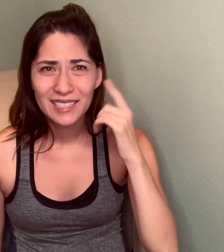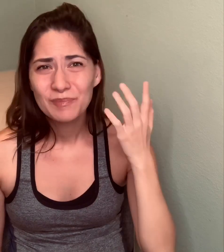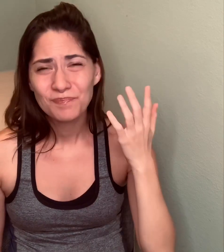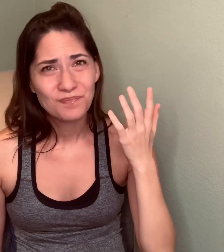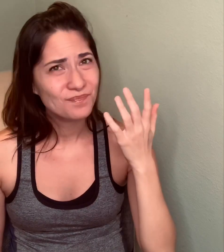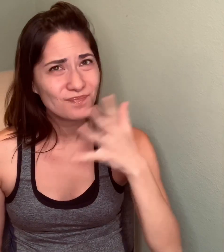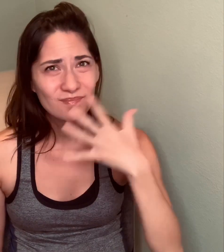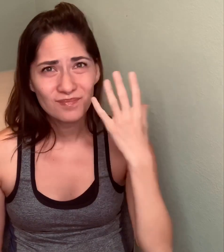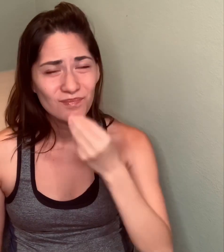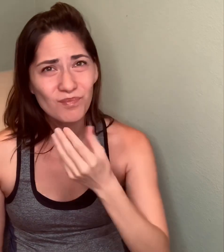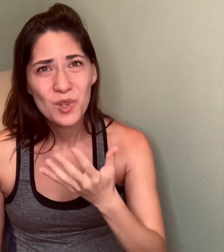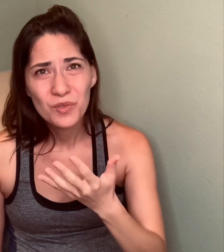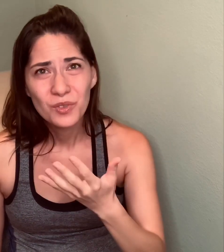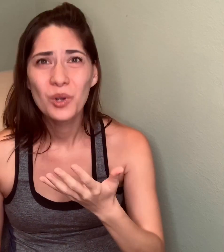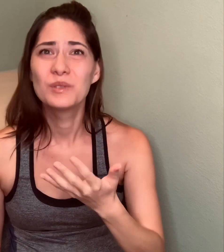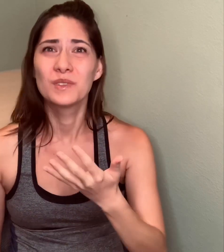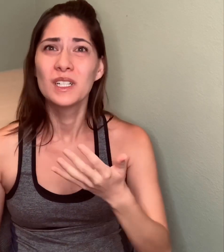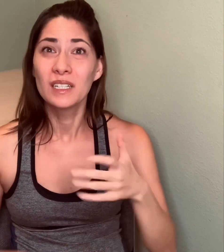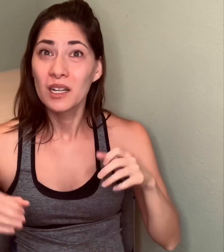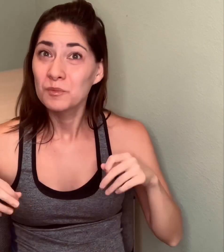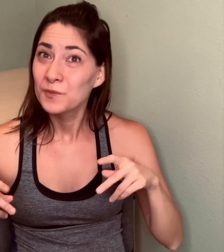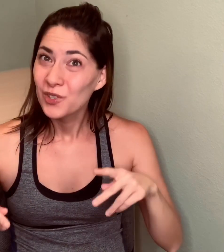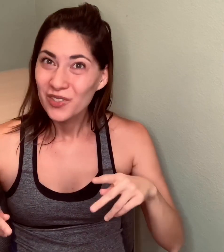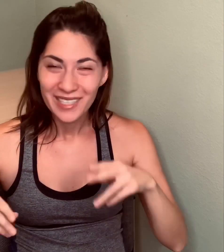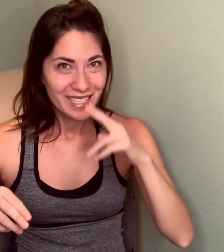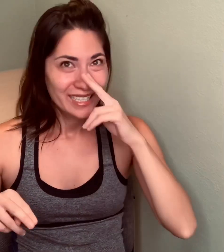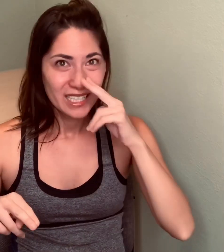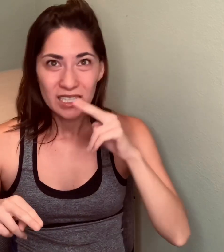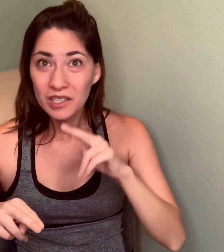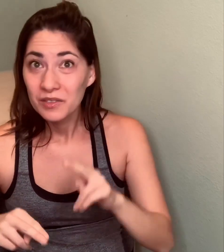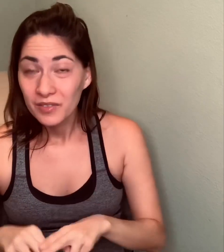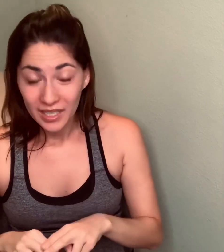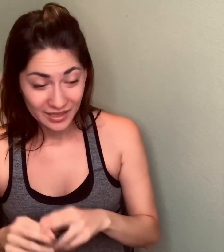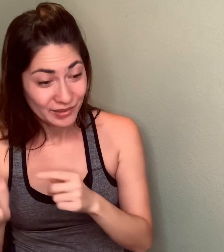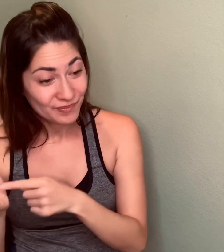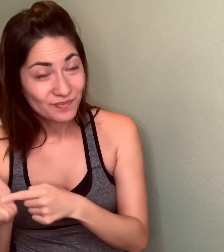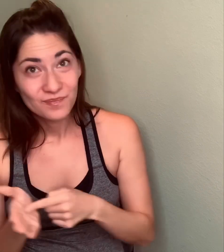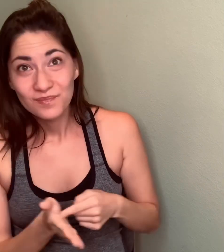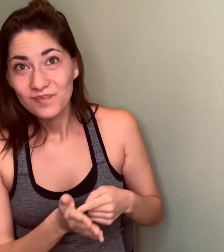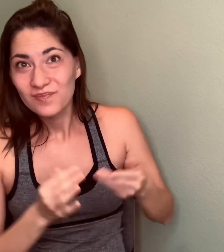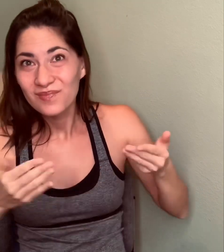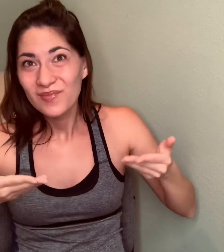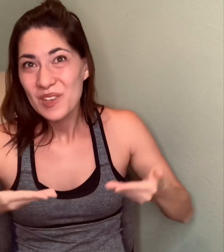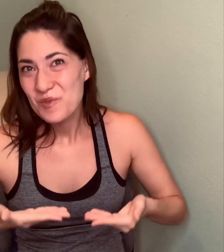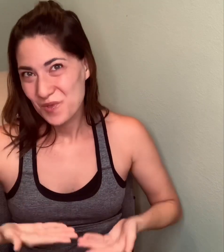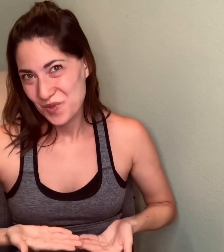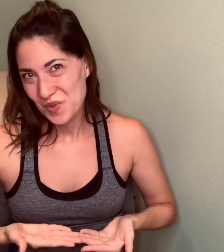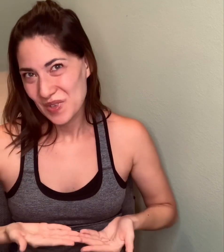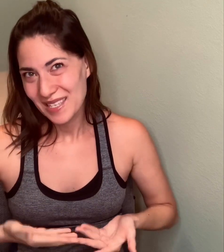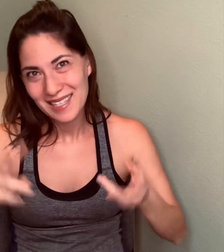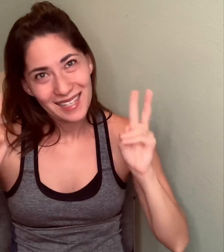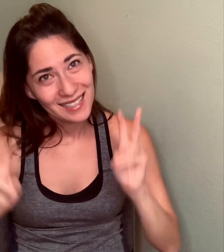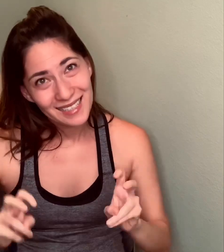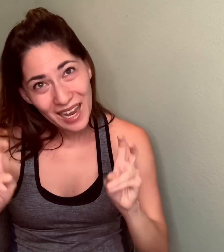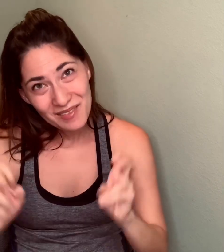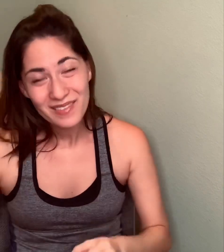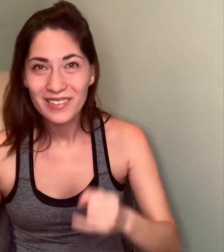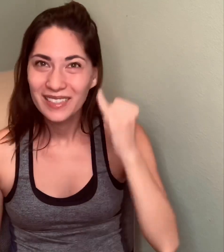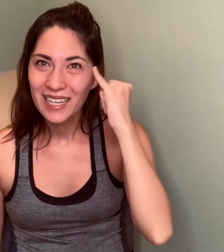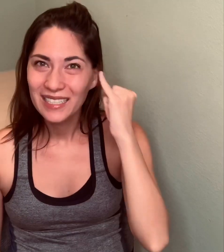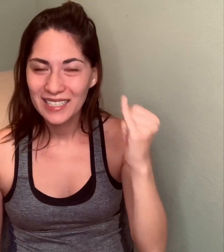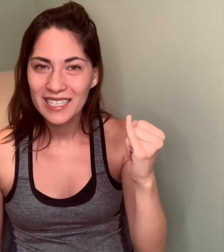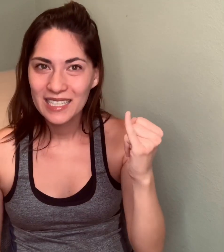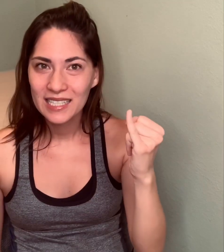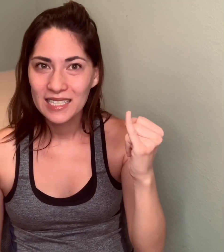beautiful that now I have a fun opportunity, a good way to introduce all these